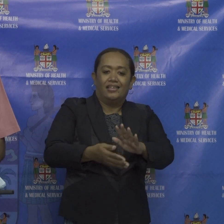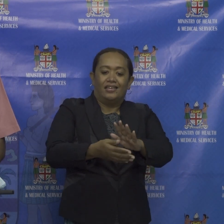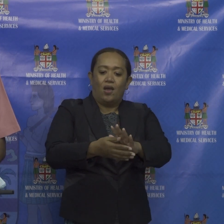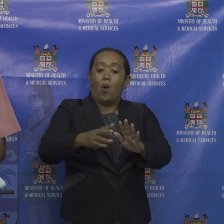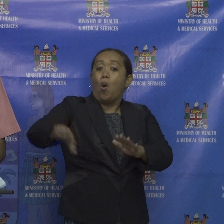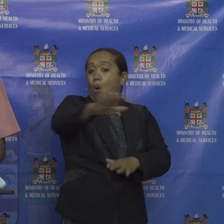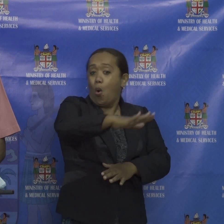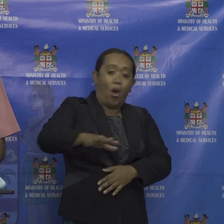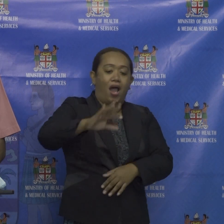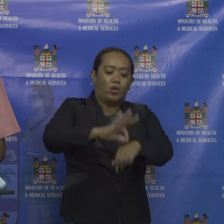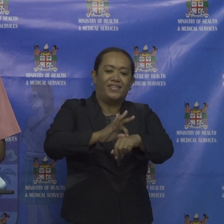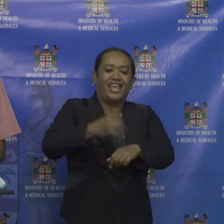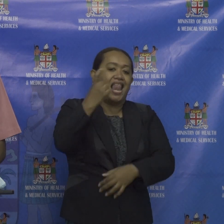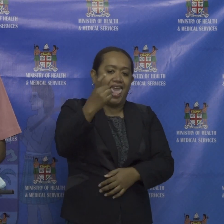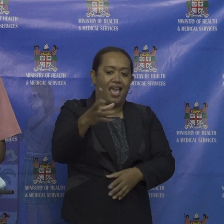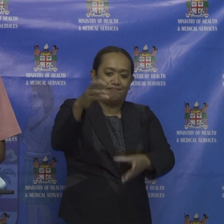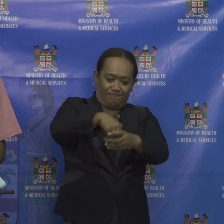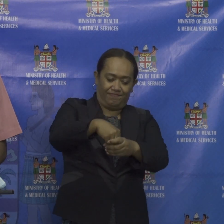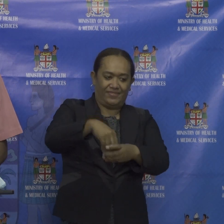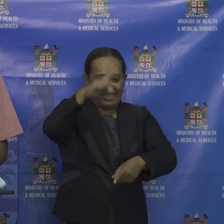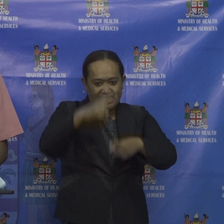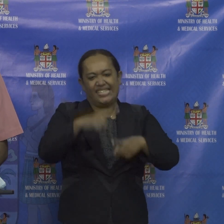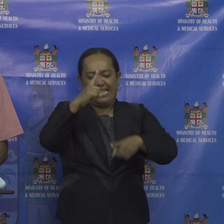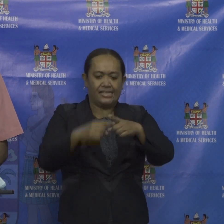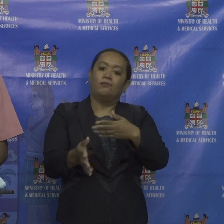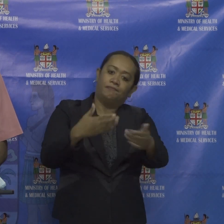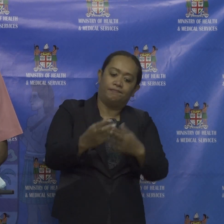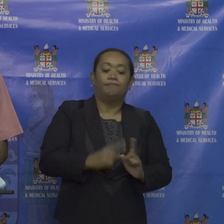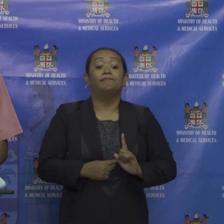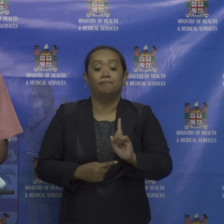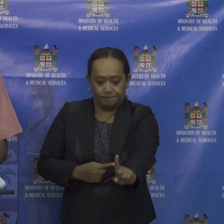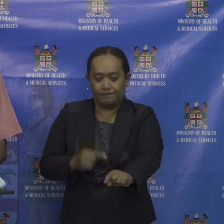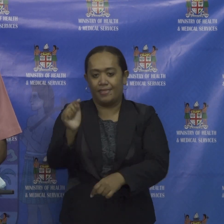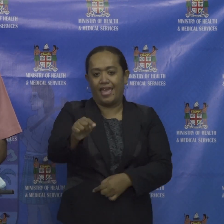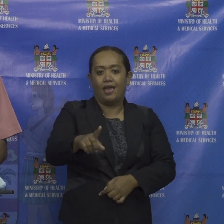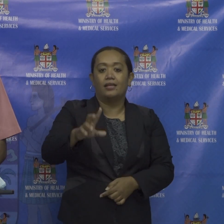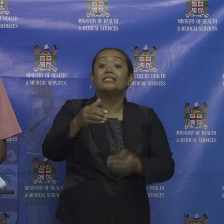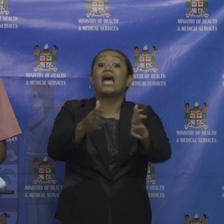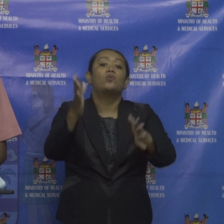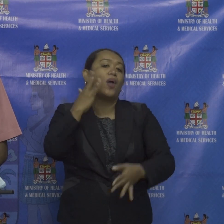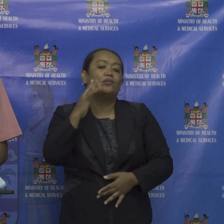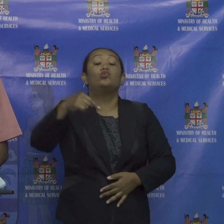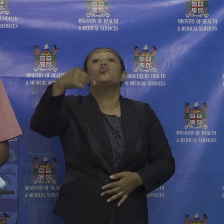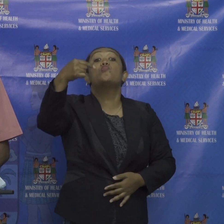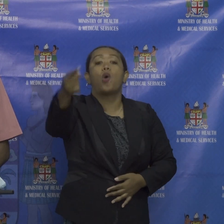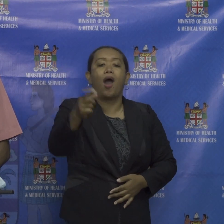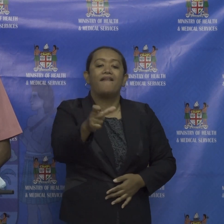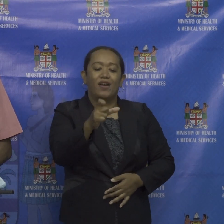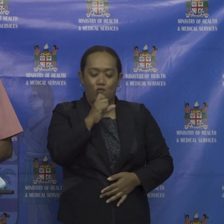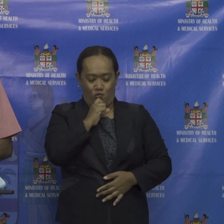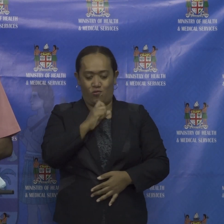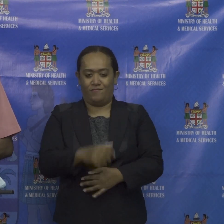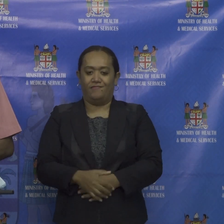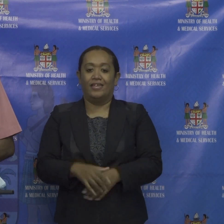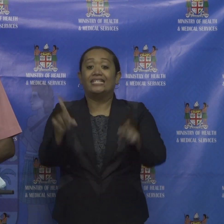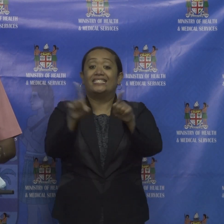care. It will start operating by tomorrow afternoon, and once fully operational